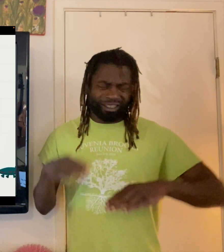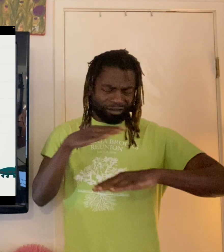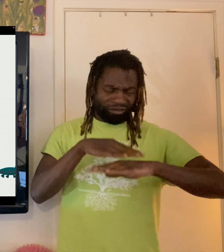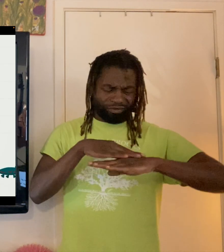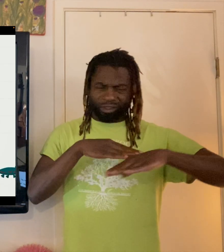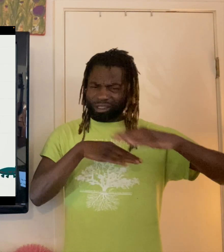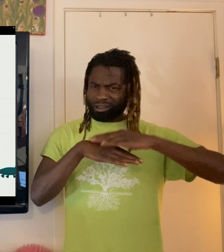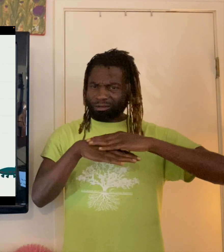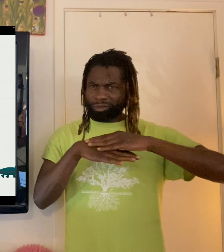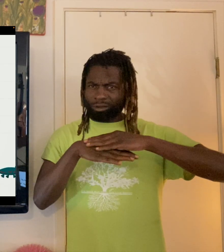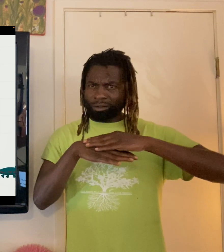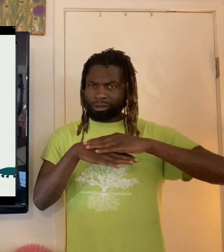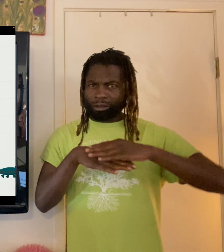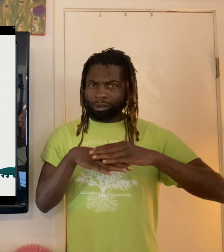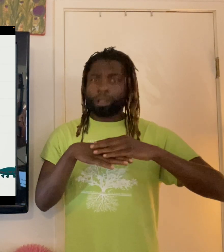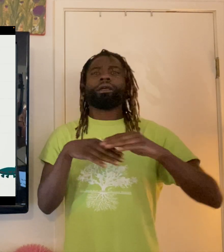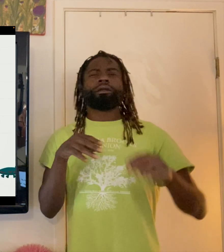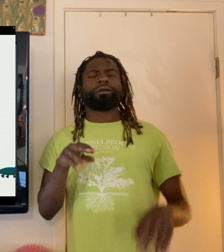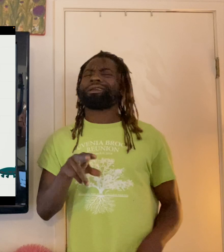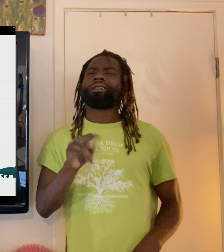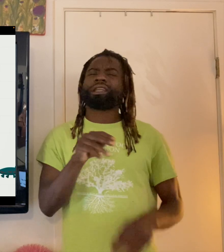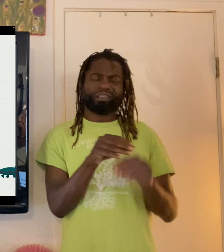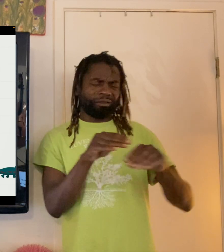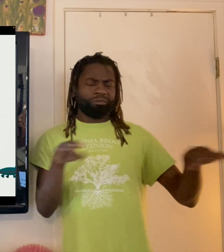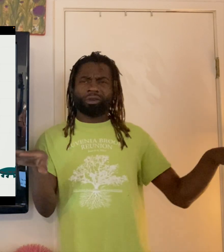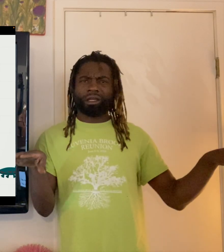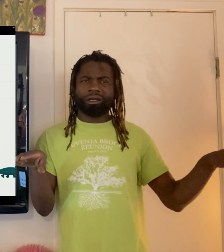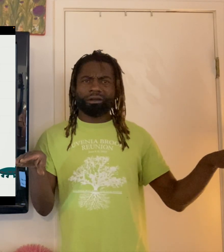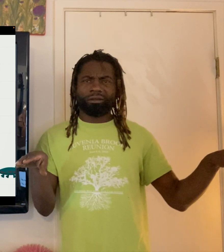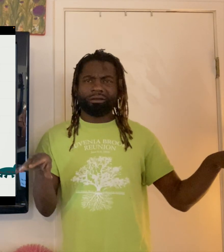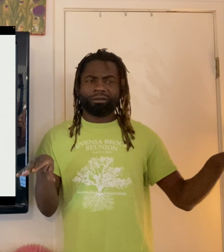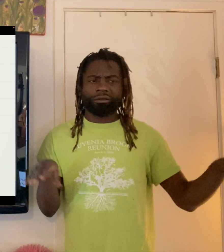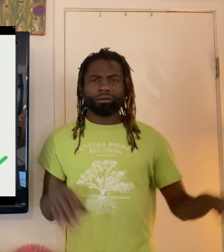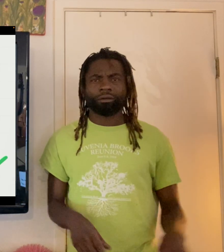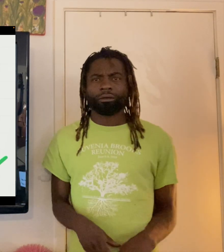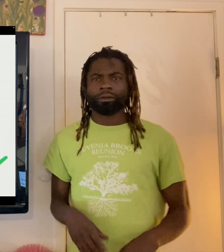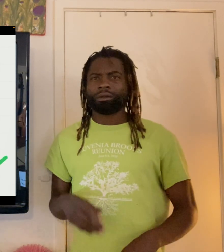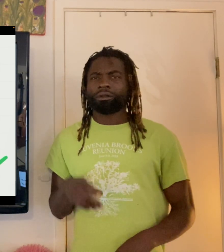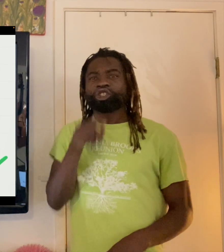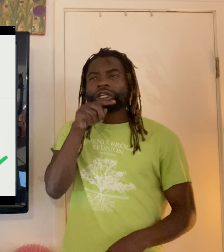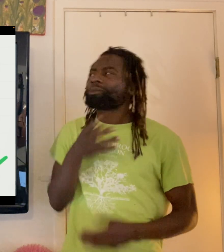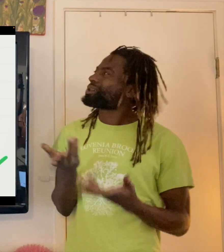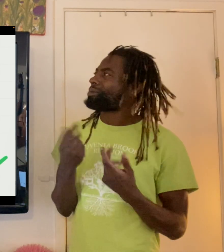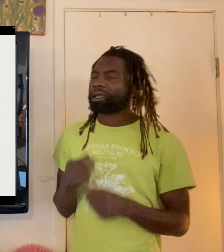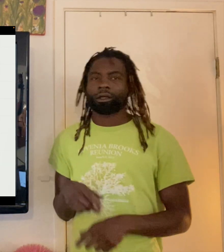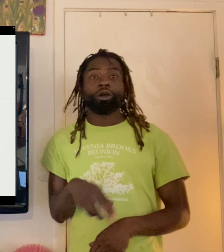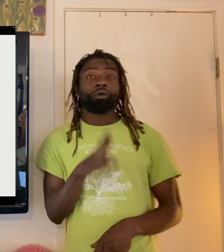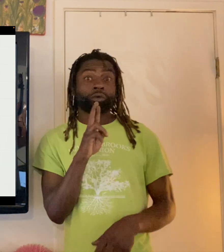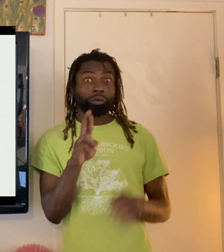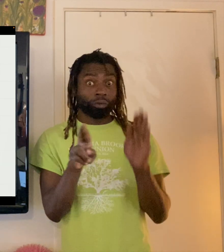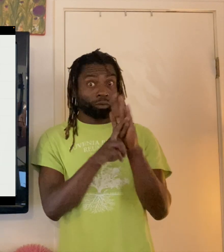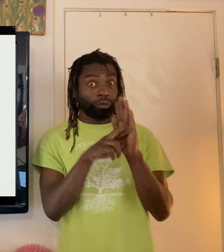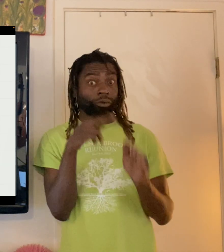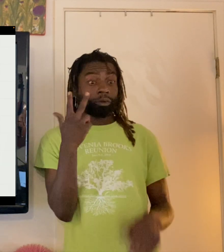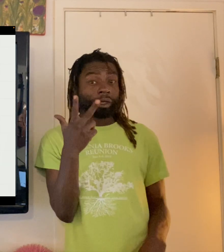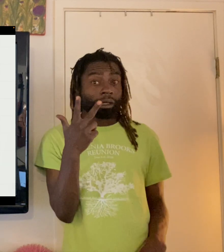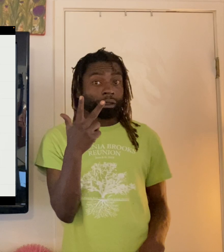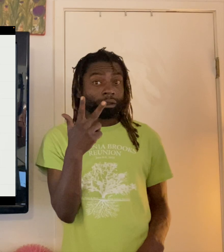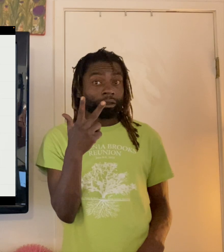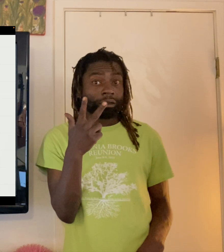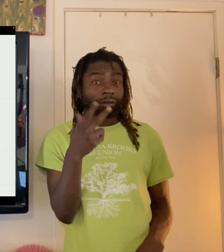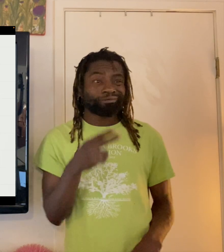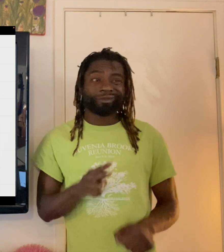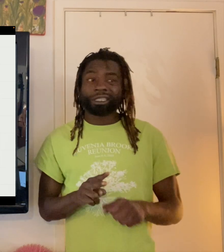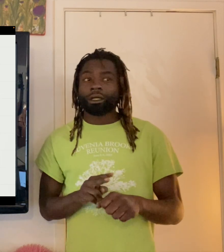And they should also not be spread out. Salamanders, come back! Rule number 3.